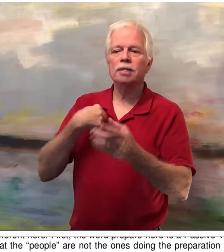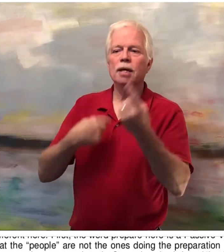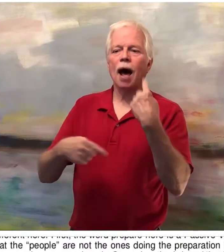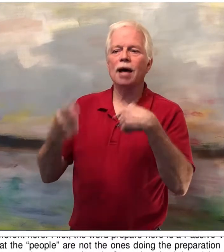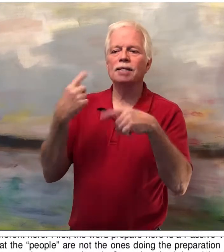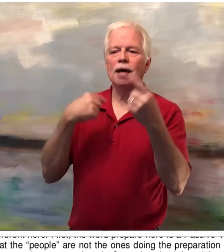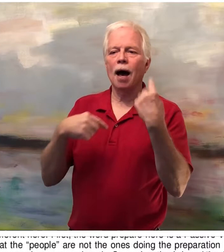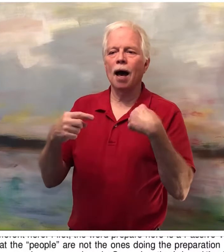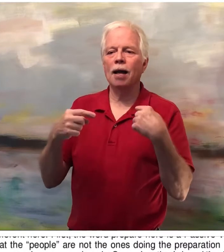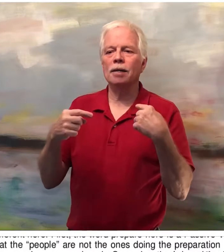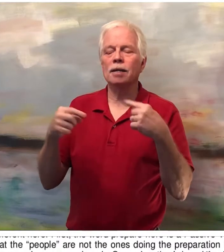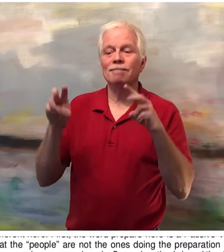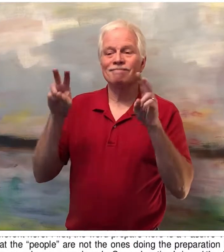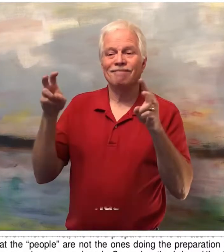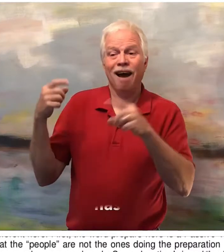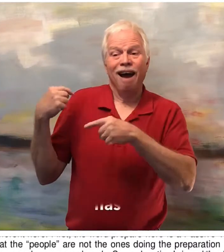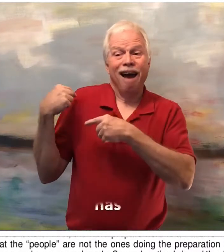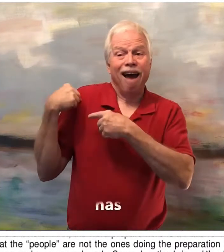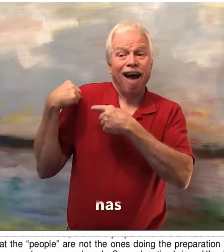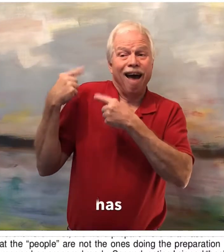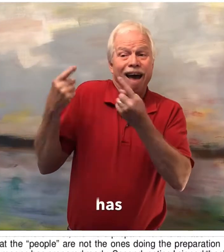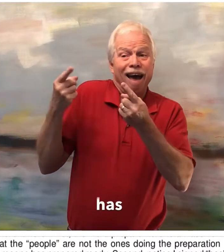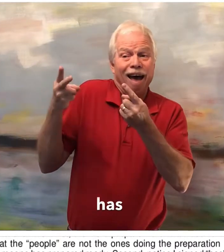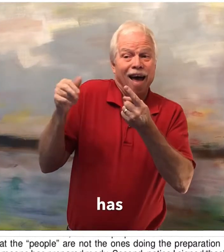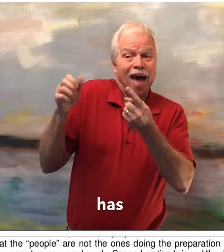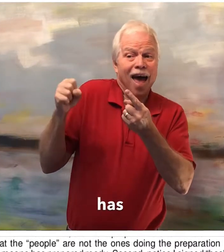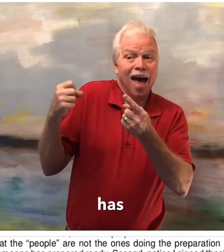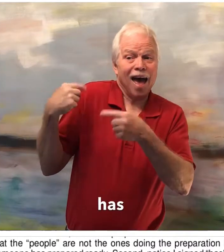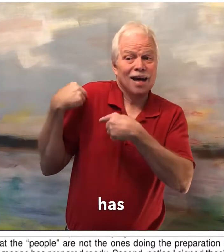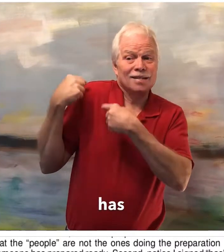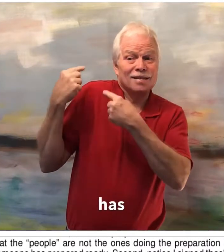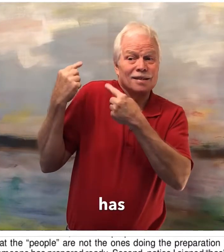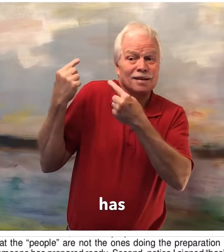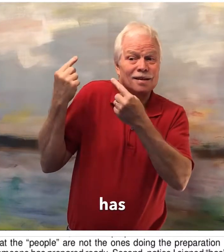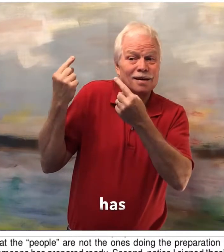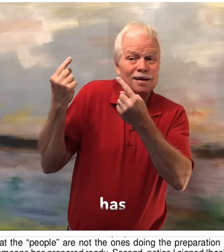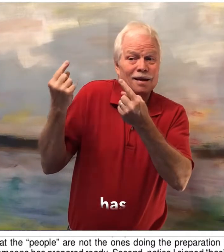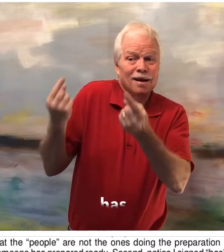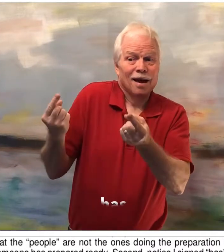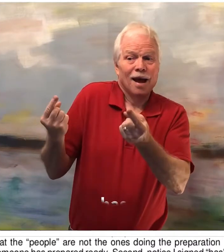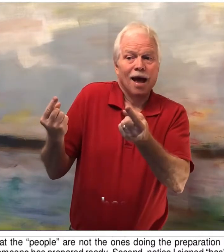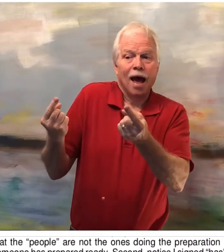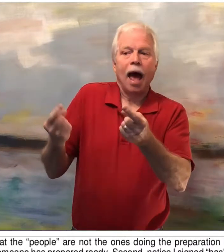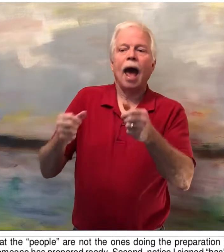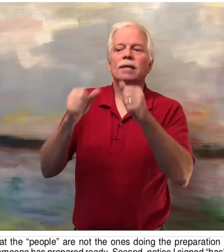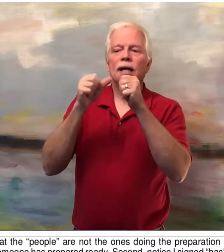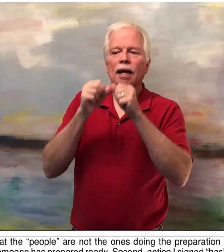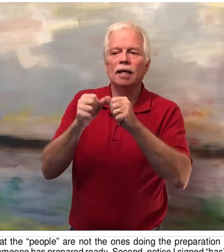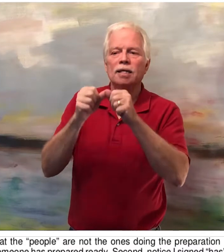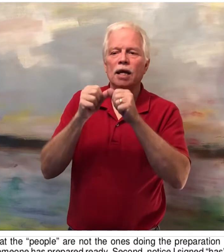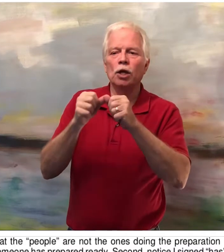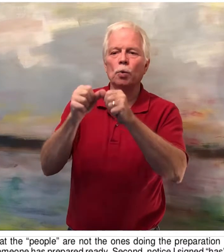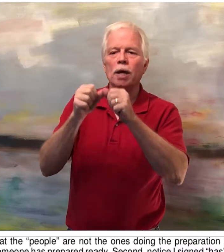that I signed has as a continuing,